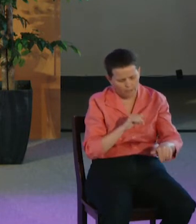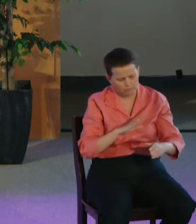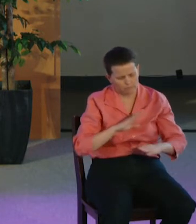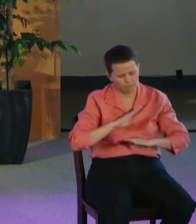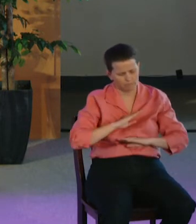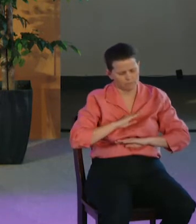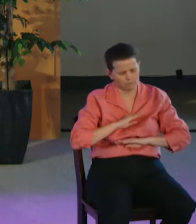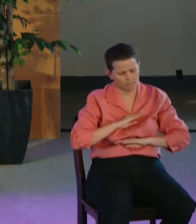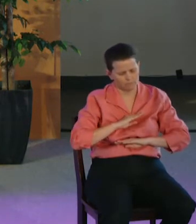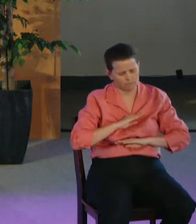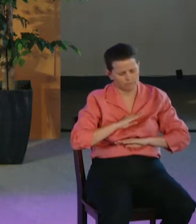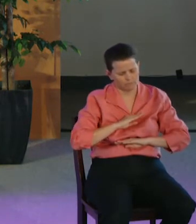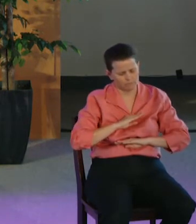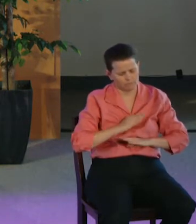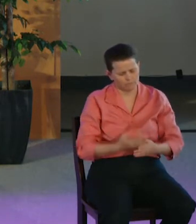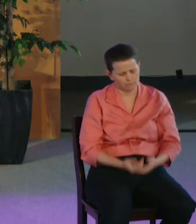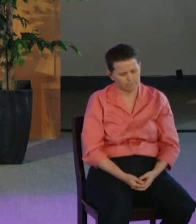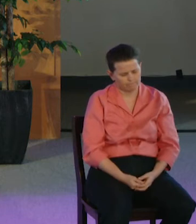fulfilled.